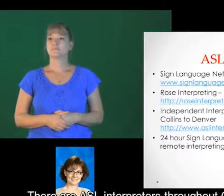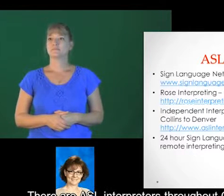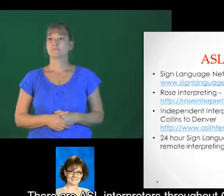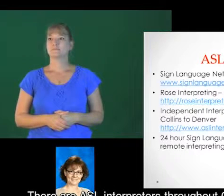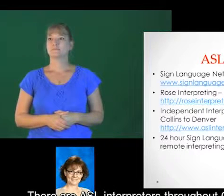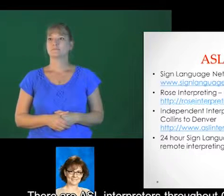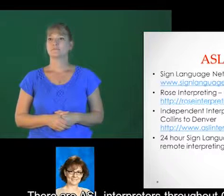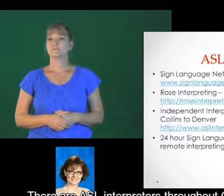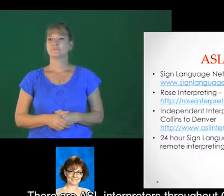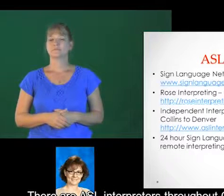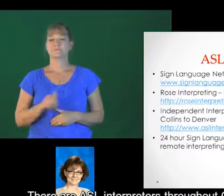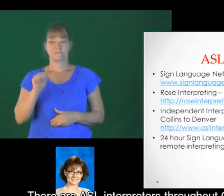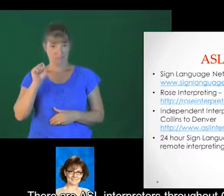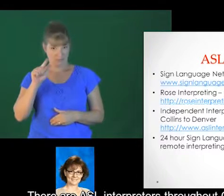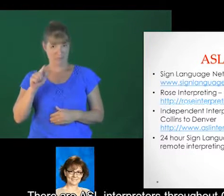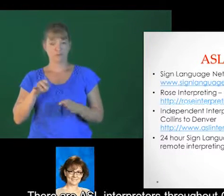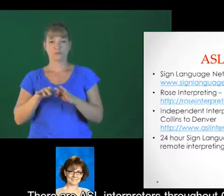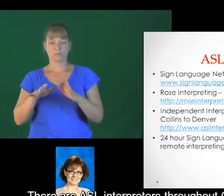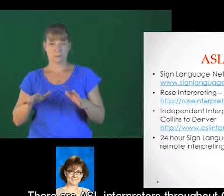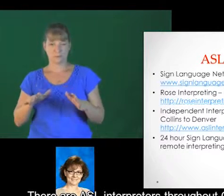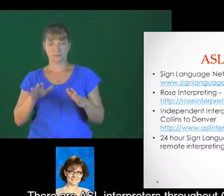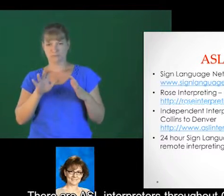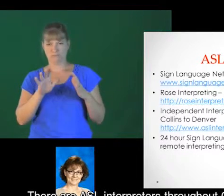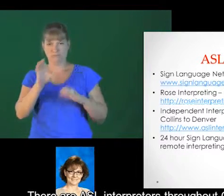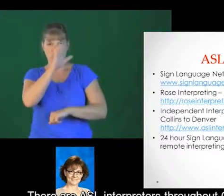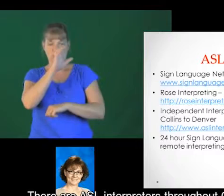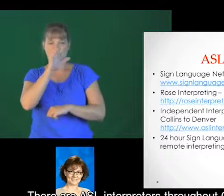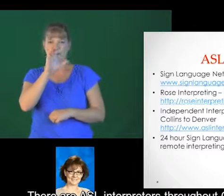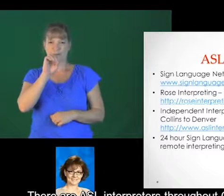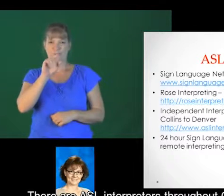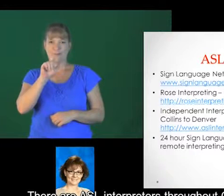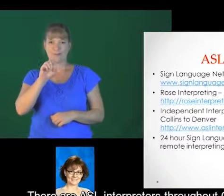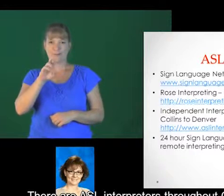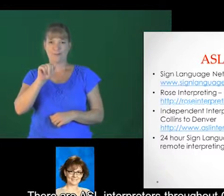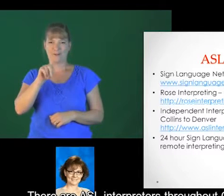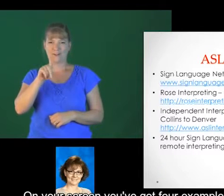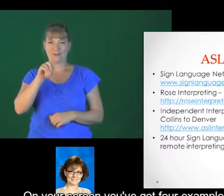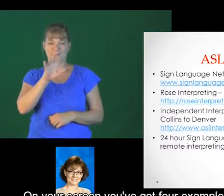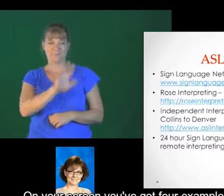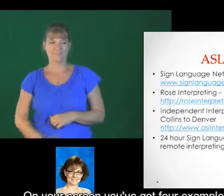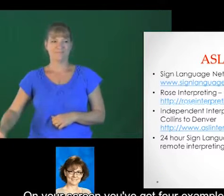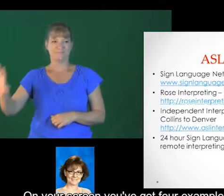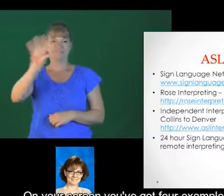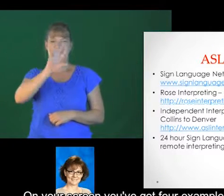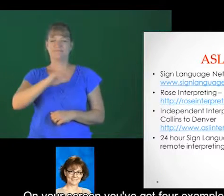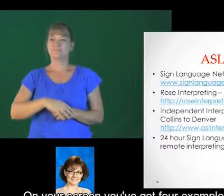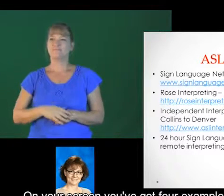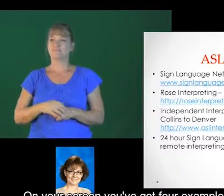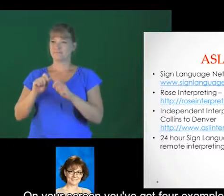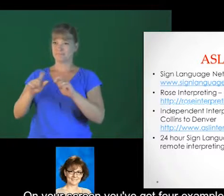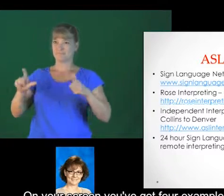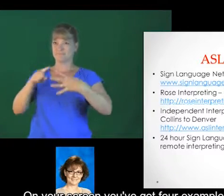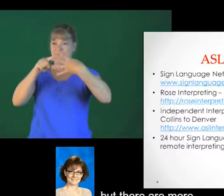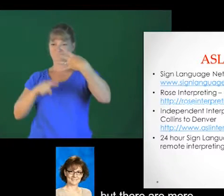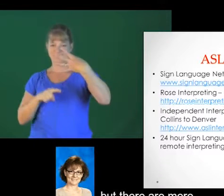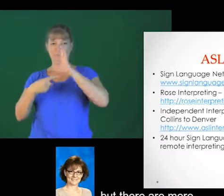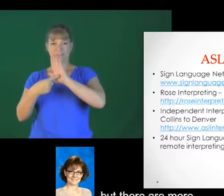There are ASL interpreters throughout Colorado. On your screen you've got 4 examples of them, but there are